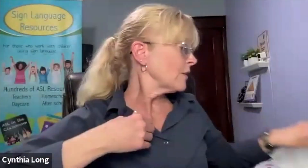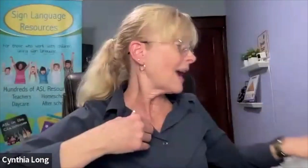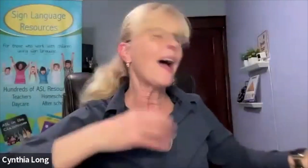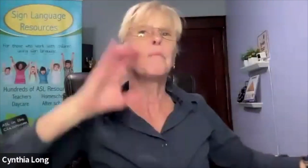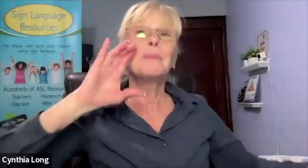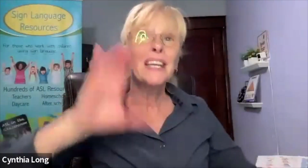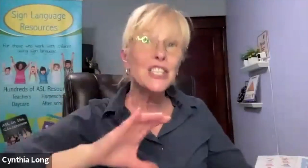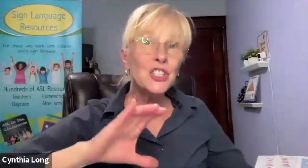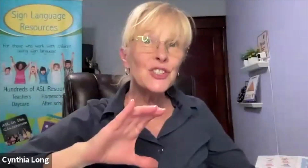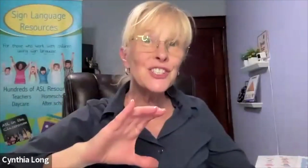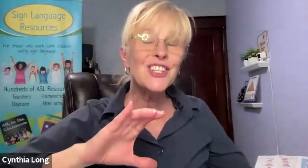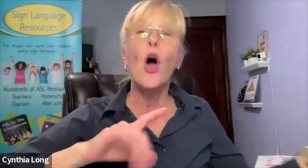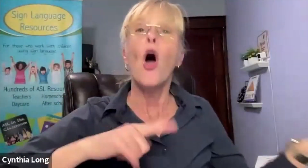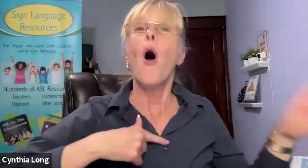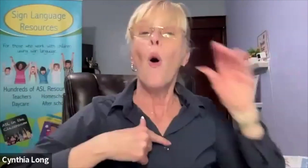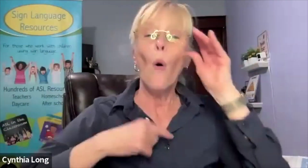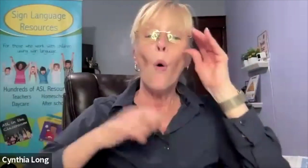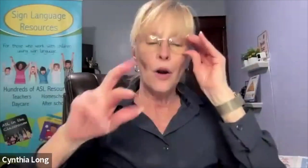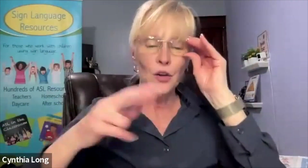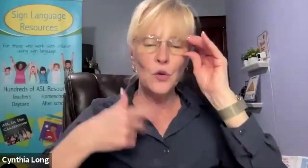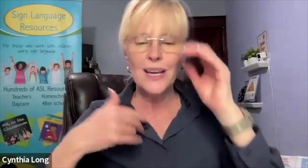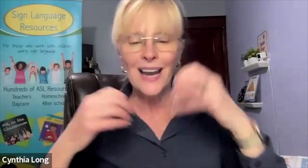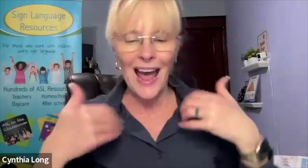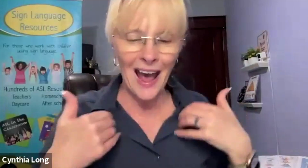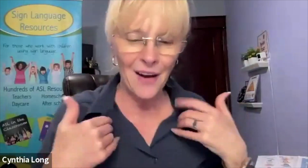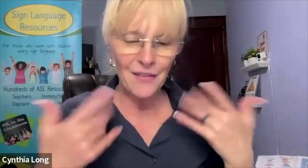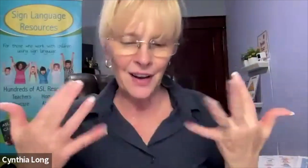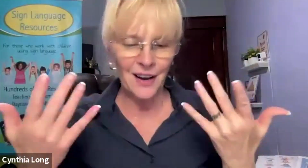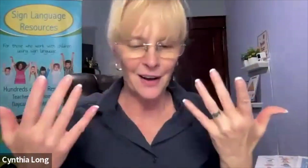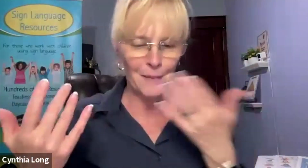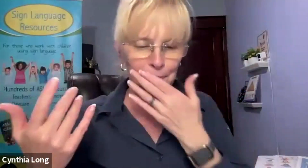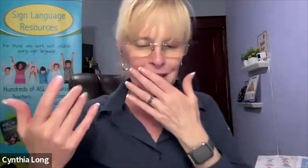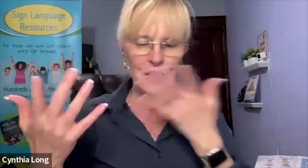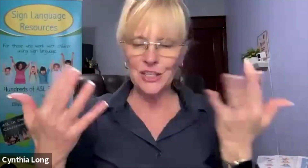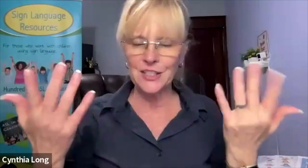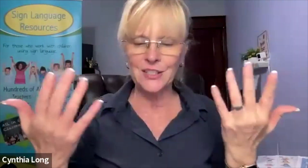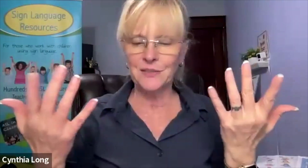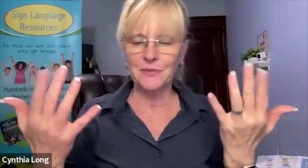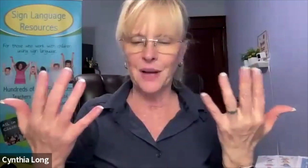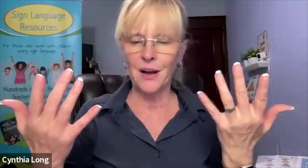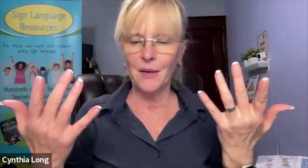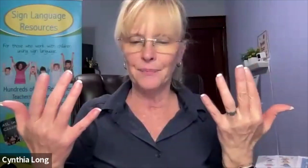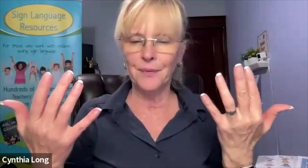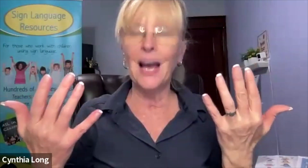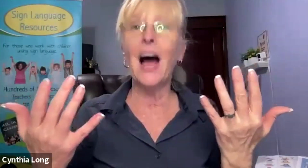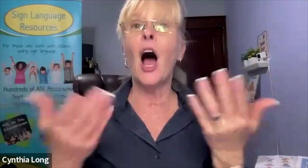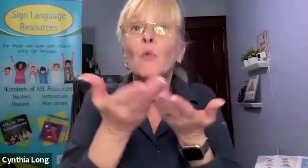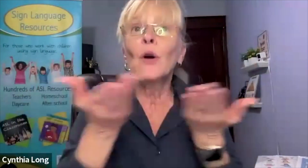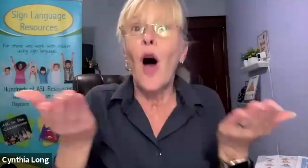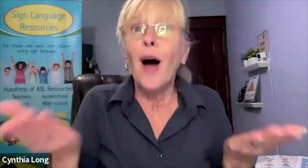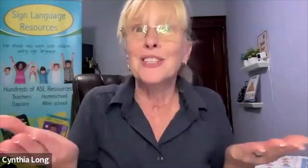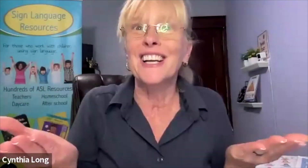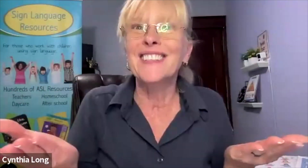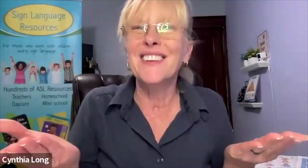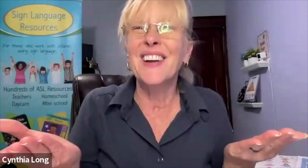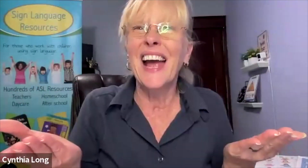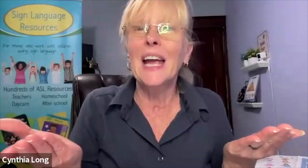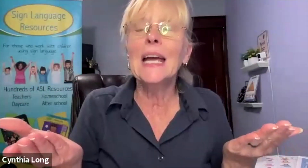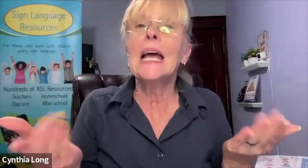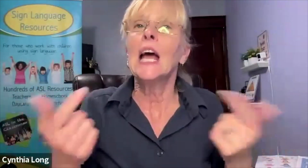have pictures or you can have just real objects, okay? And